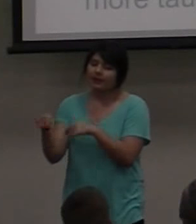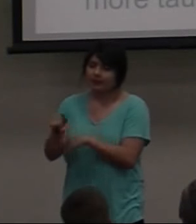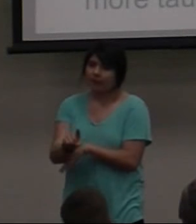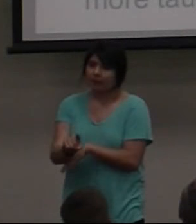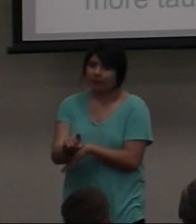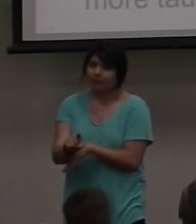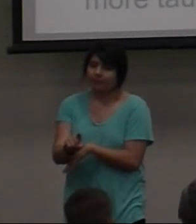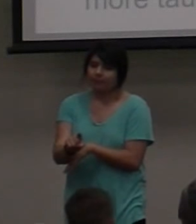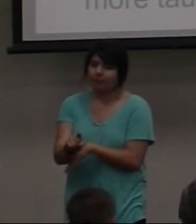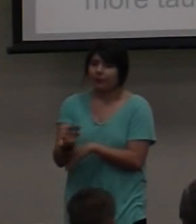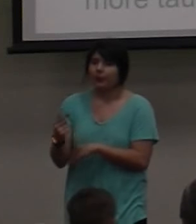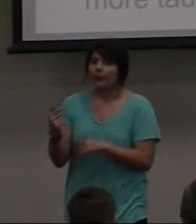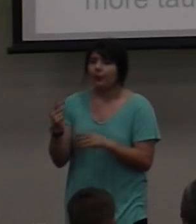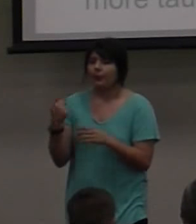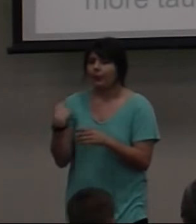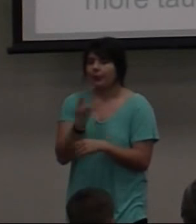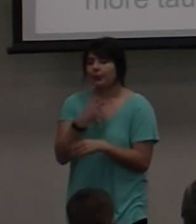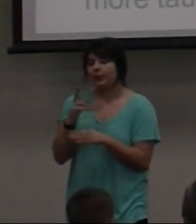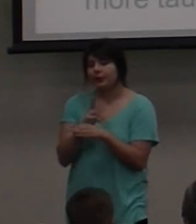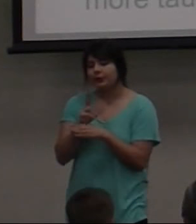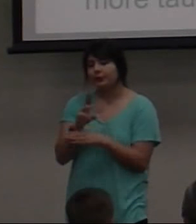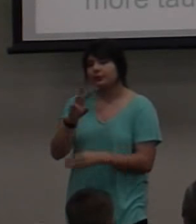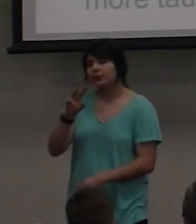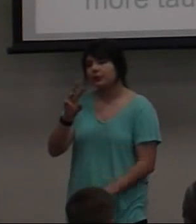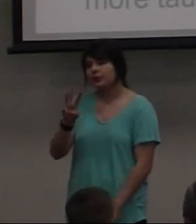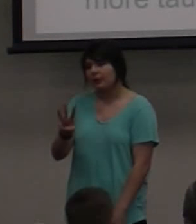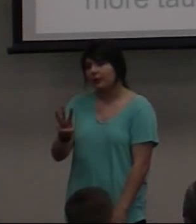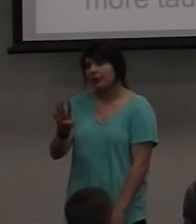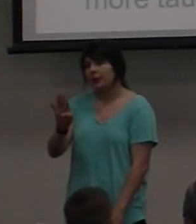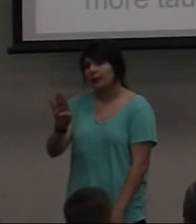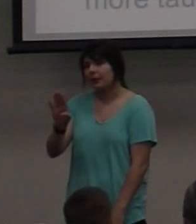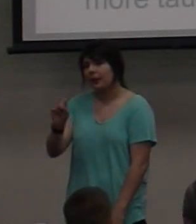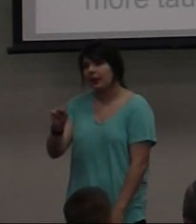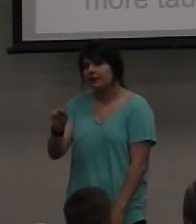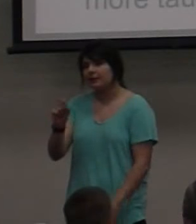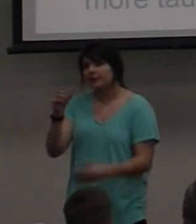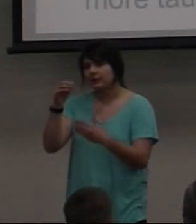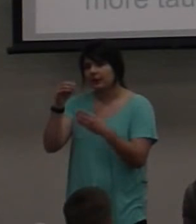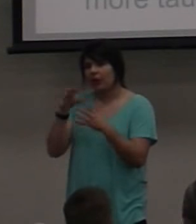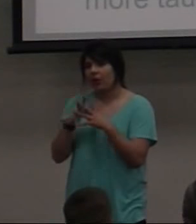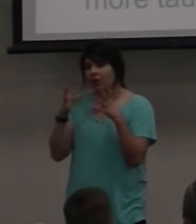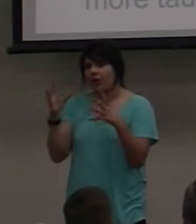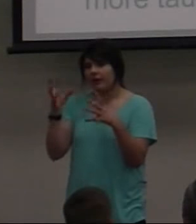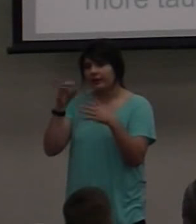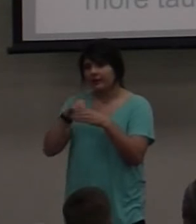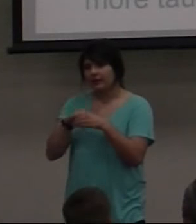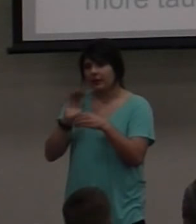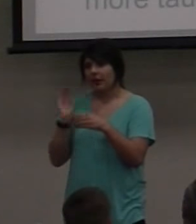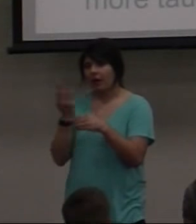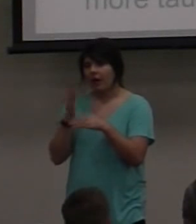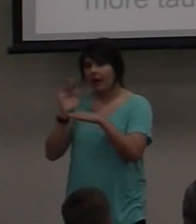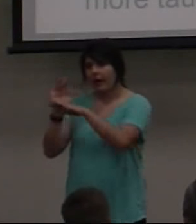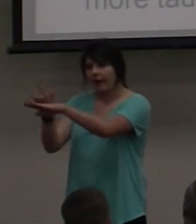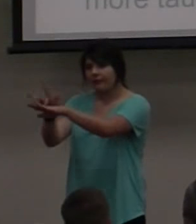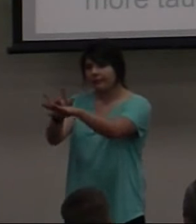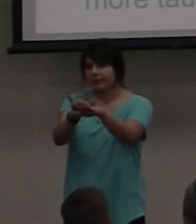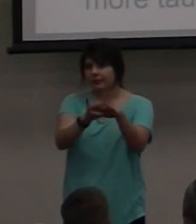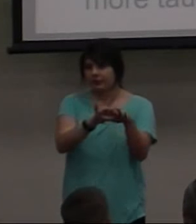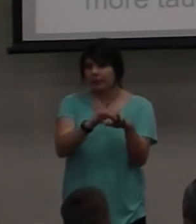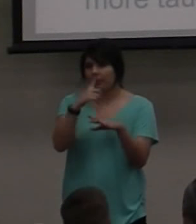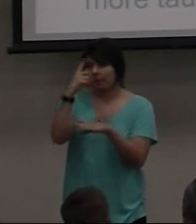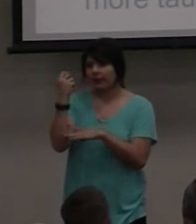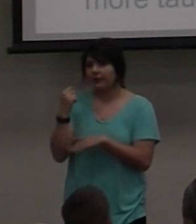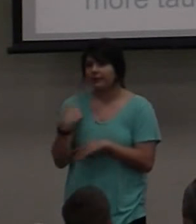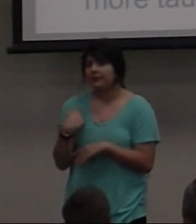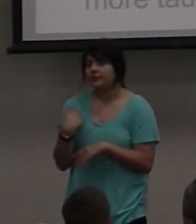We use WBS a lot in our outreach because WBS reaches people in places that we